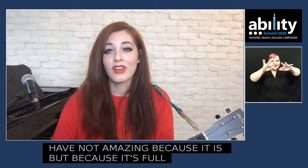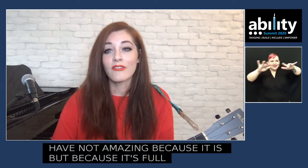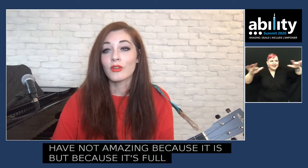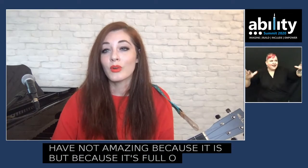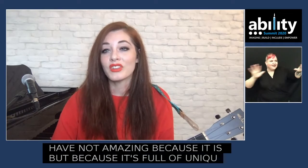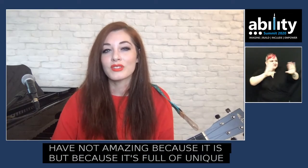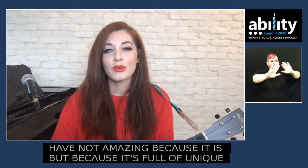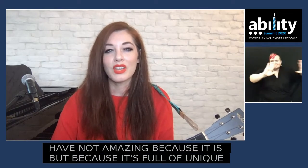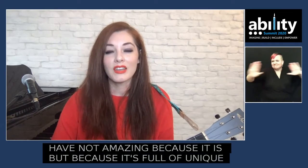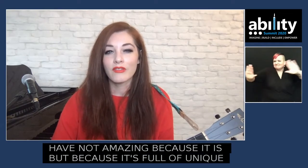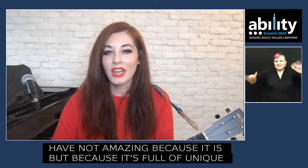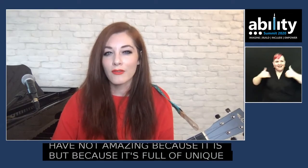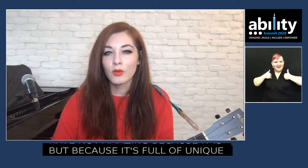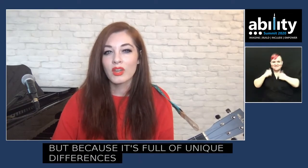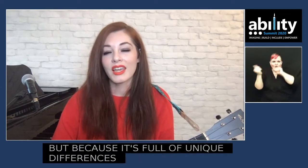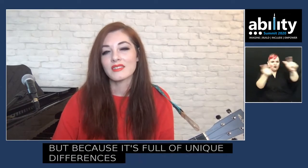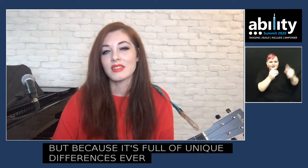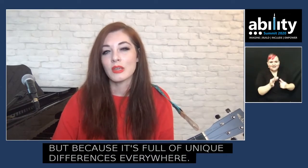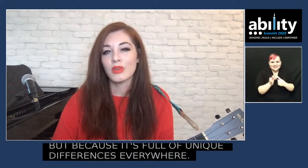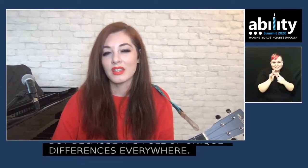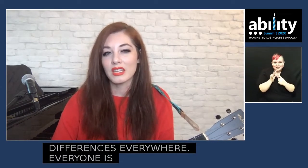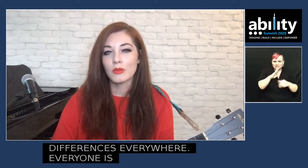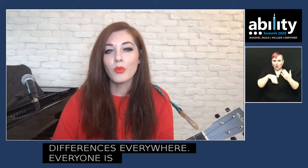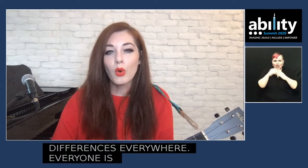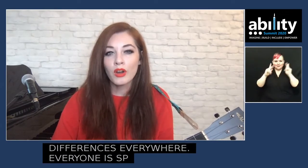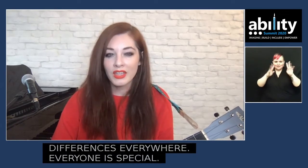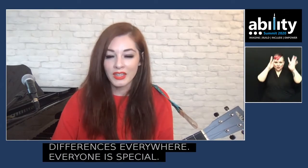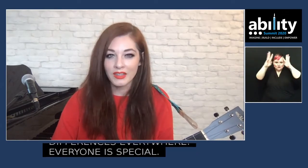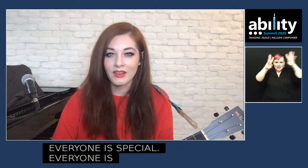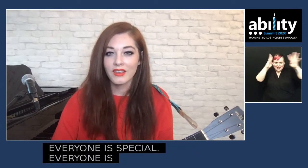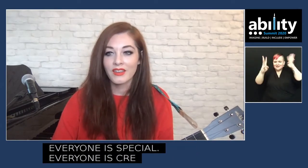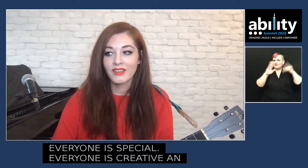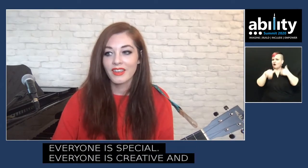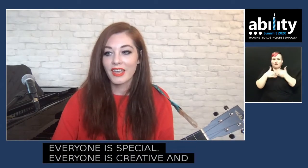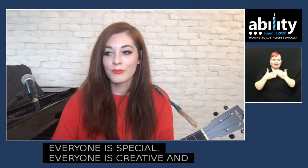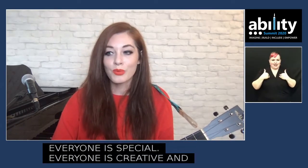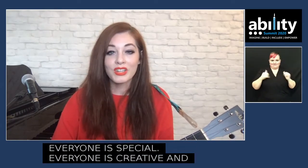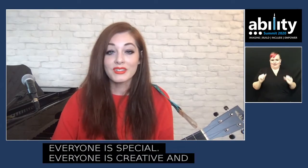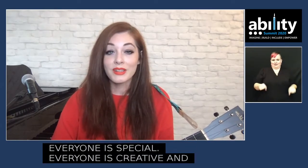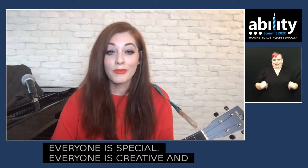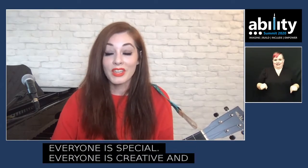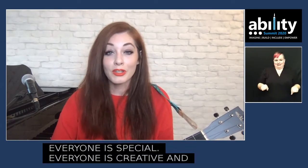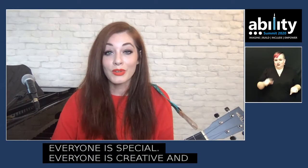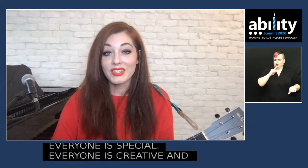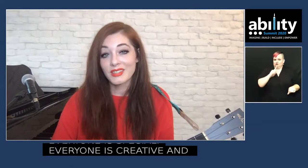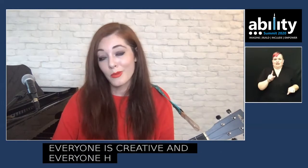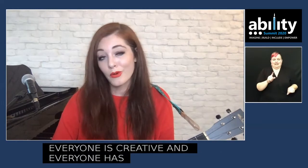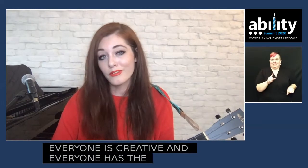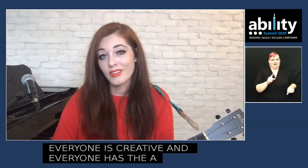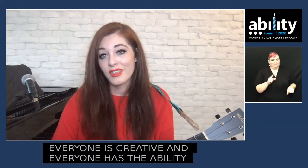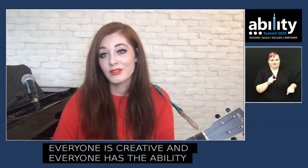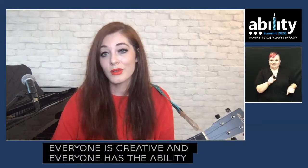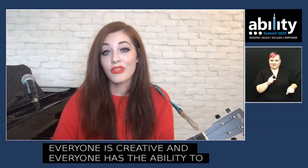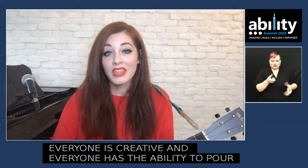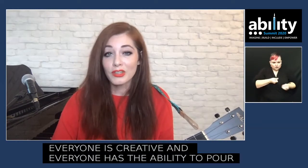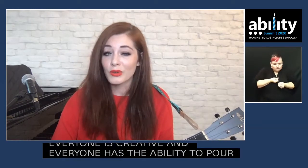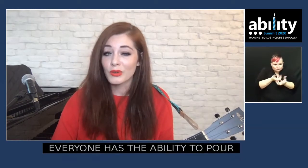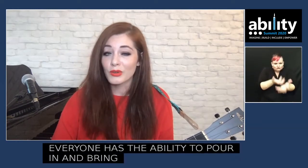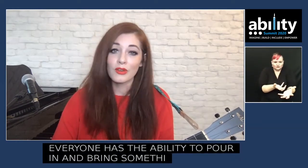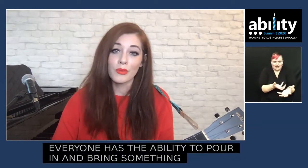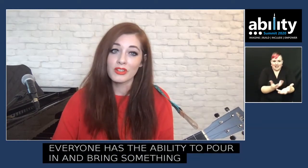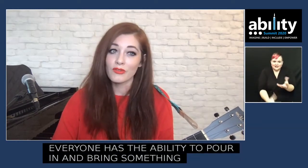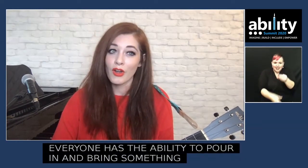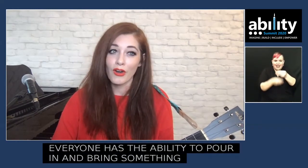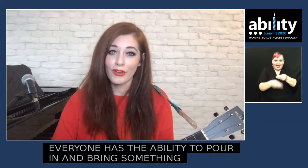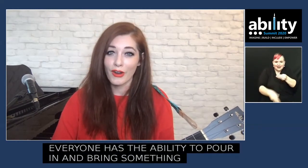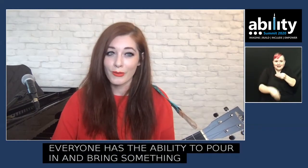is special, everyone is creative, and everyone has the ability to pour in and bring something new to the table. So thank you